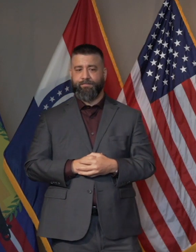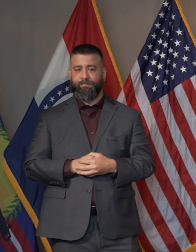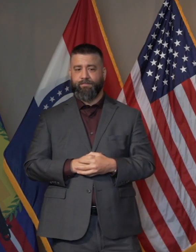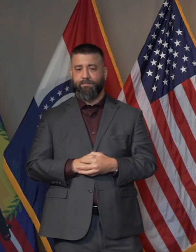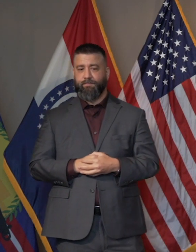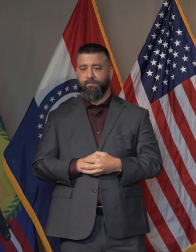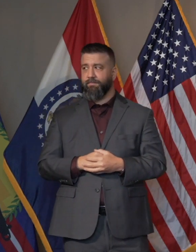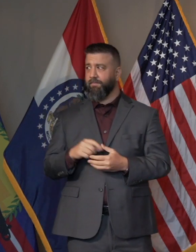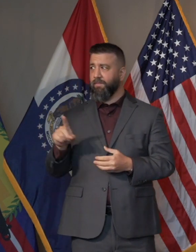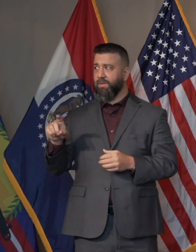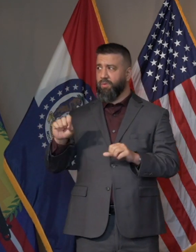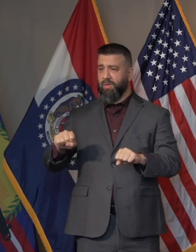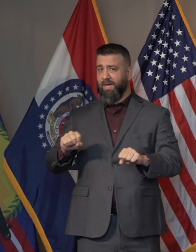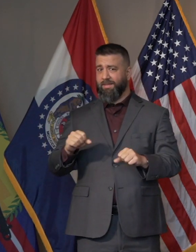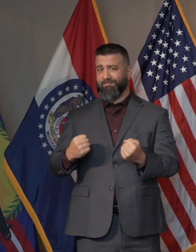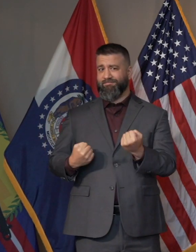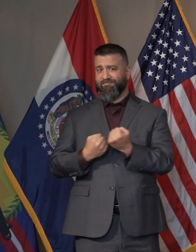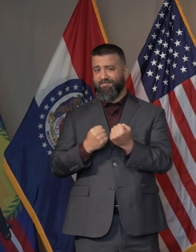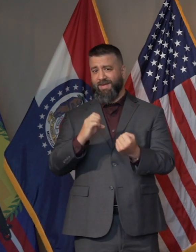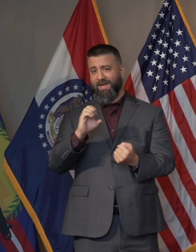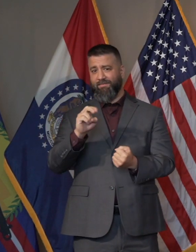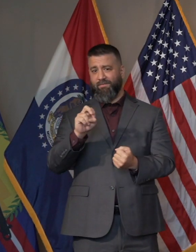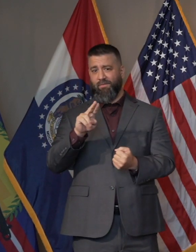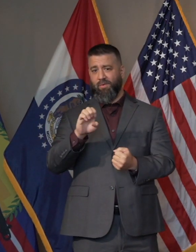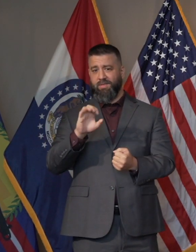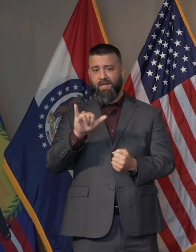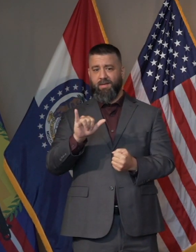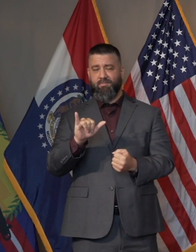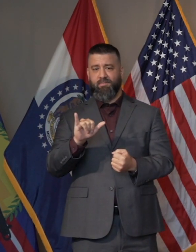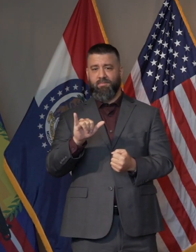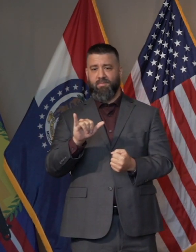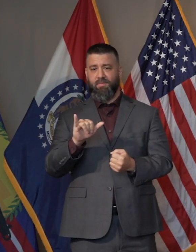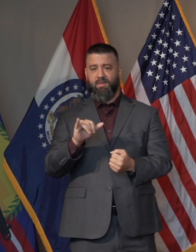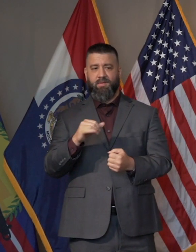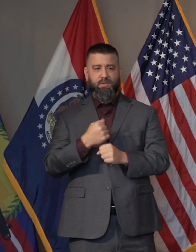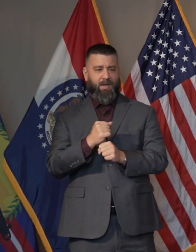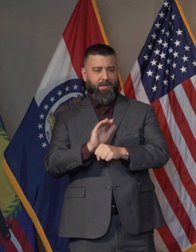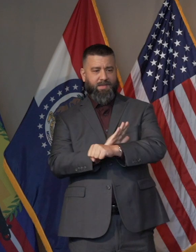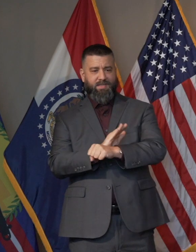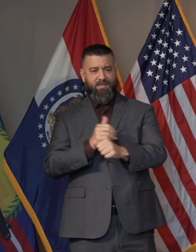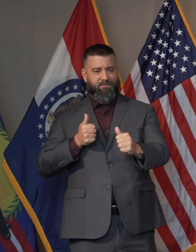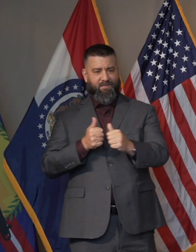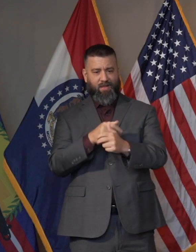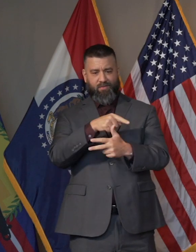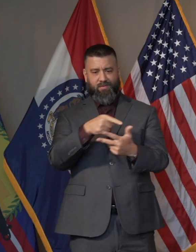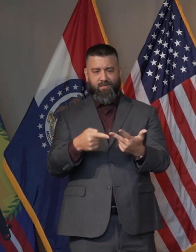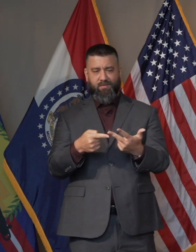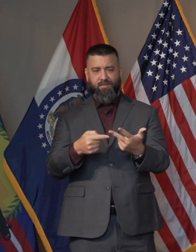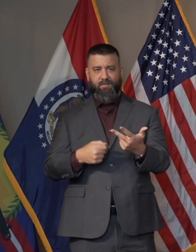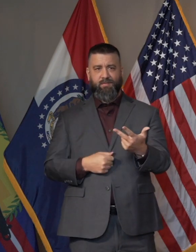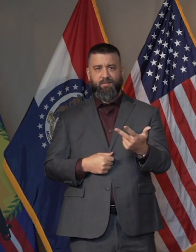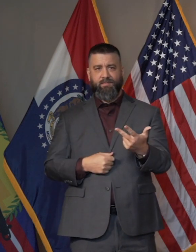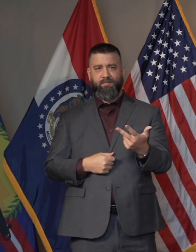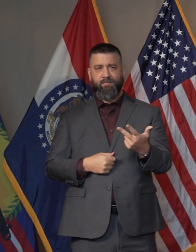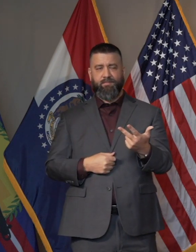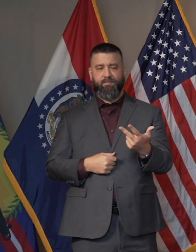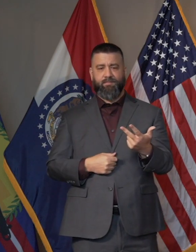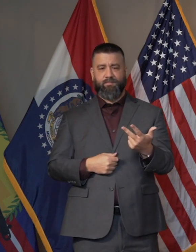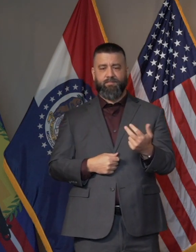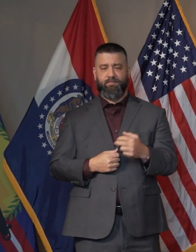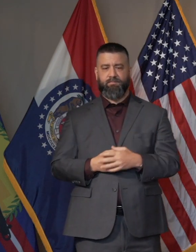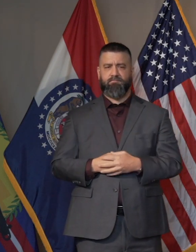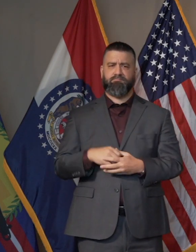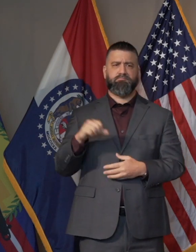any way to enforce that, though, Dr. Page? The businesses to accord with that, this kind of. Well, we've always had the ability